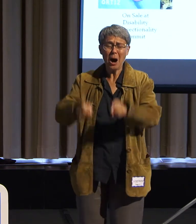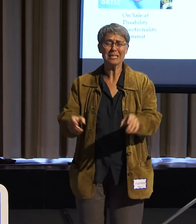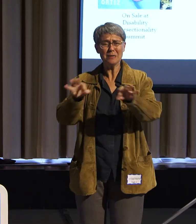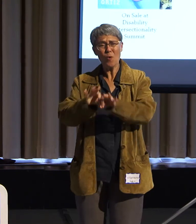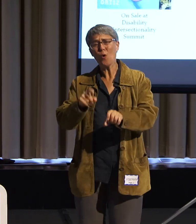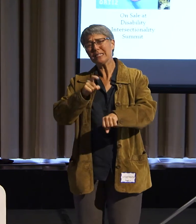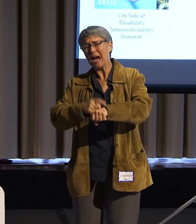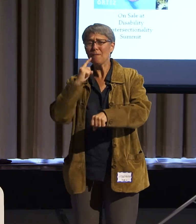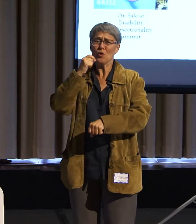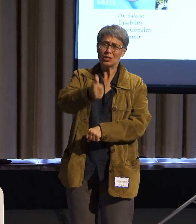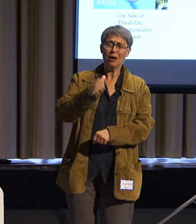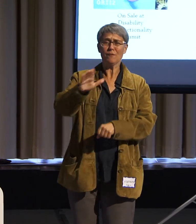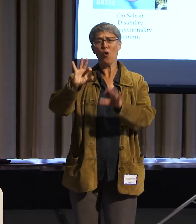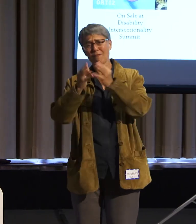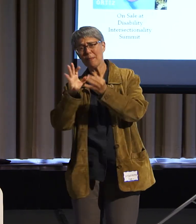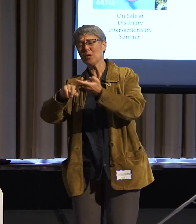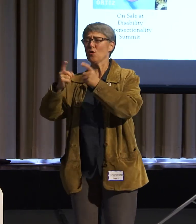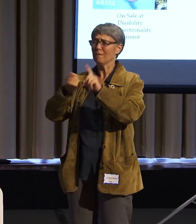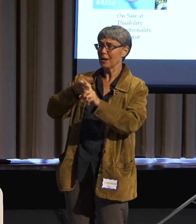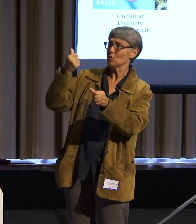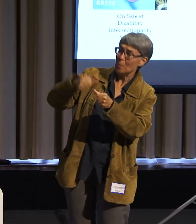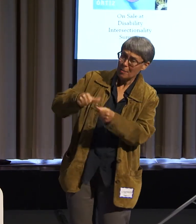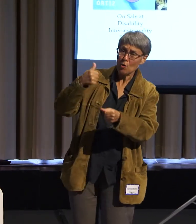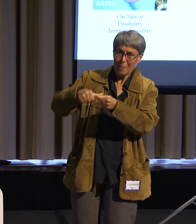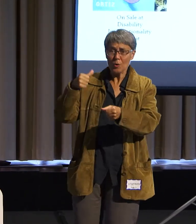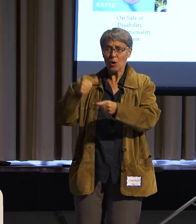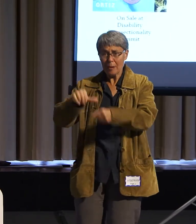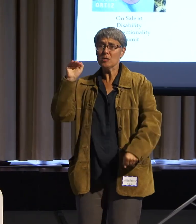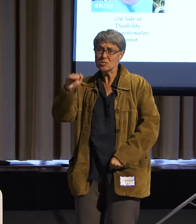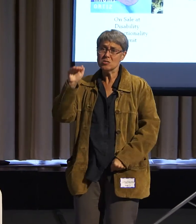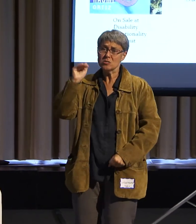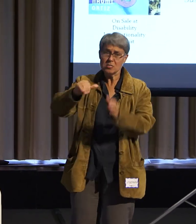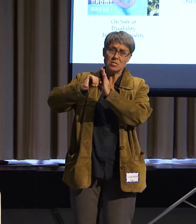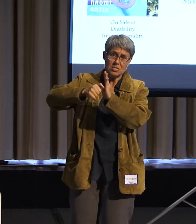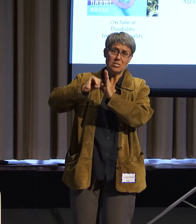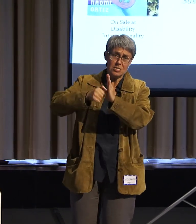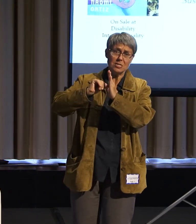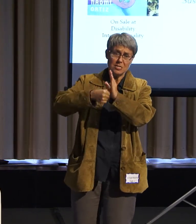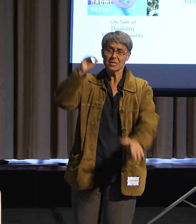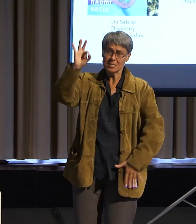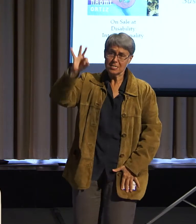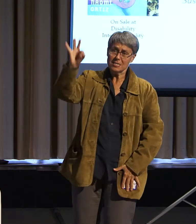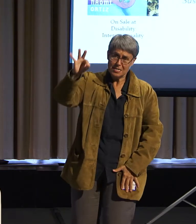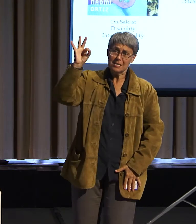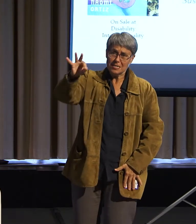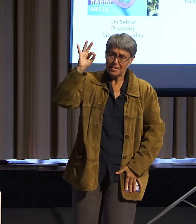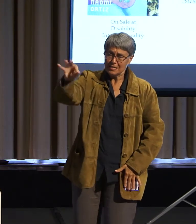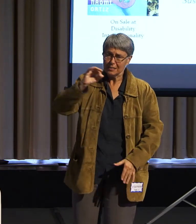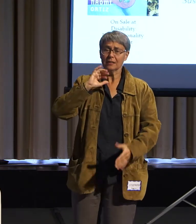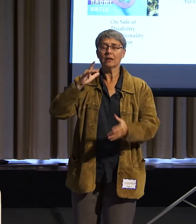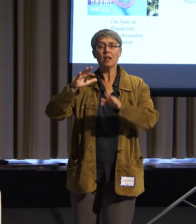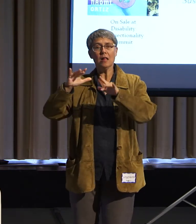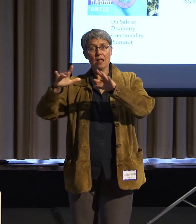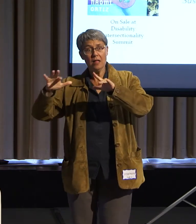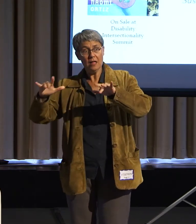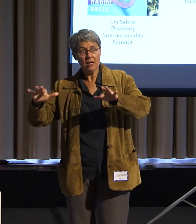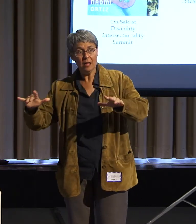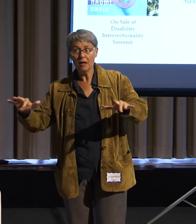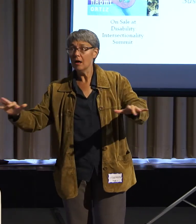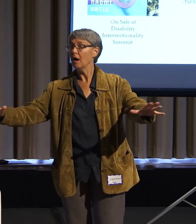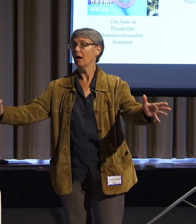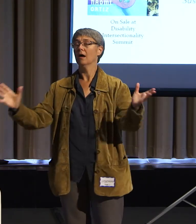Naomi, I really appreciated you speaking about self-care practices and about changing how we live and act in